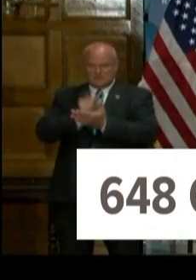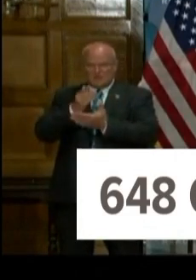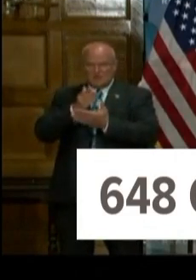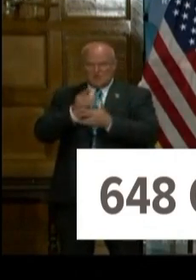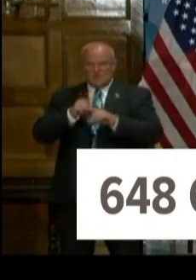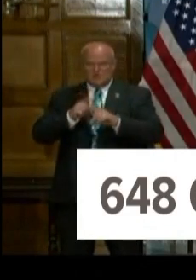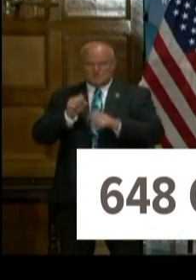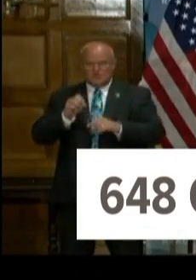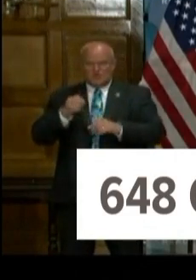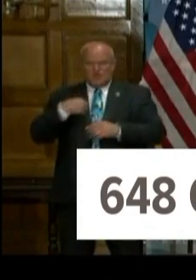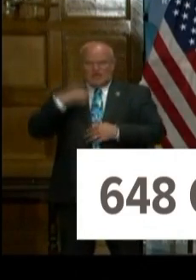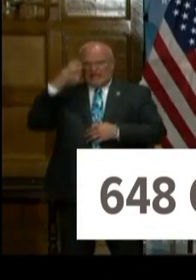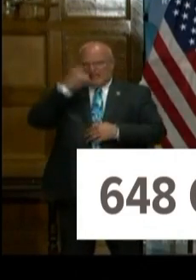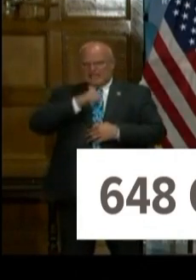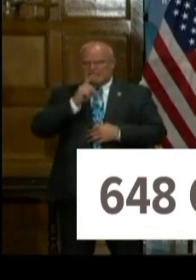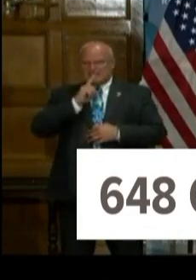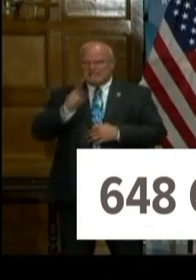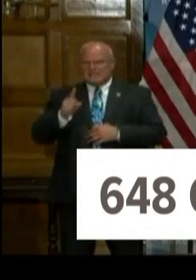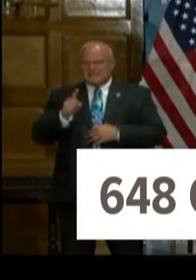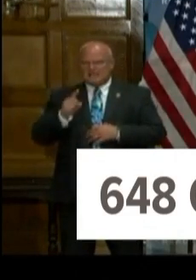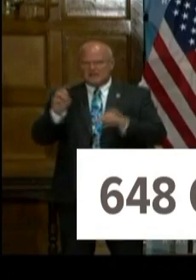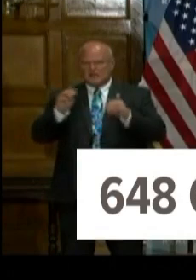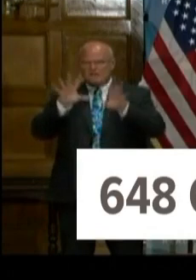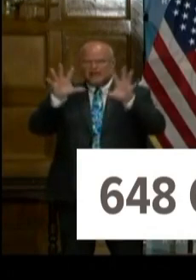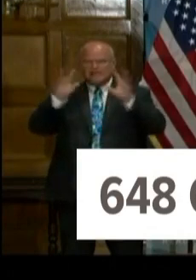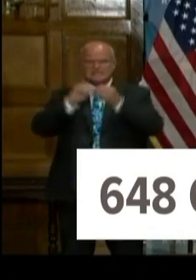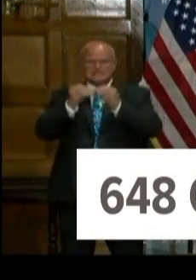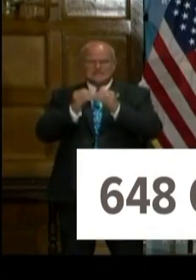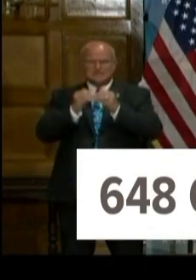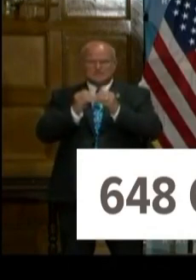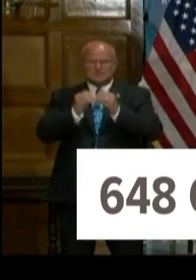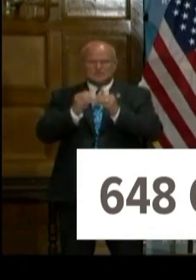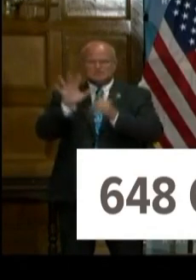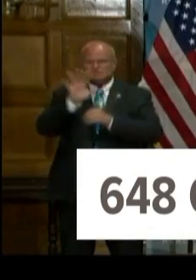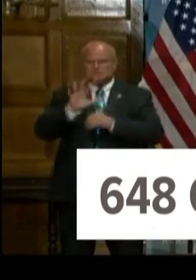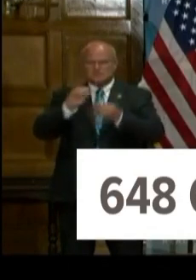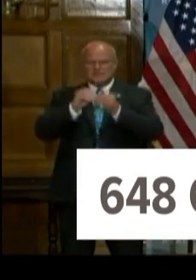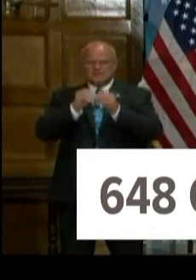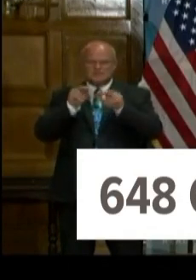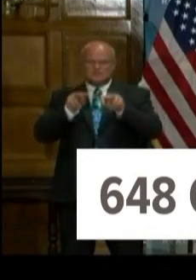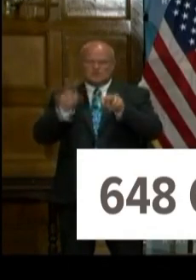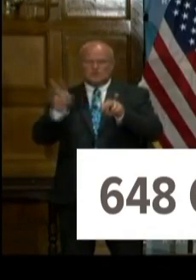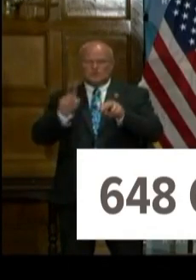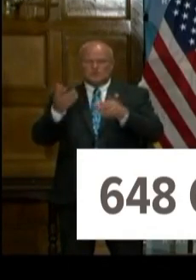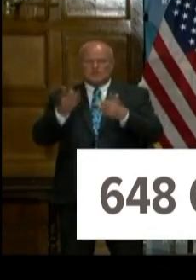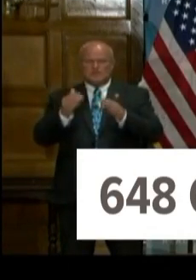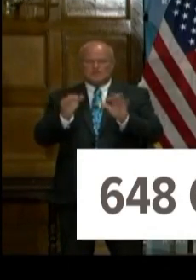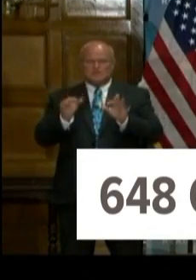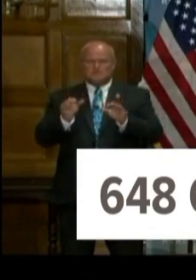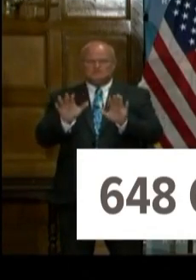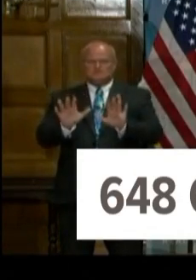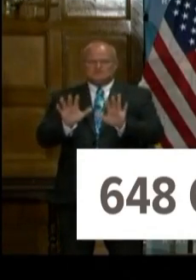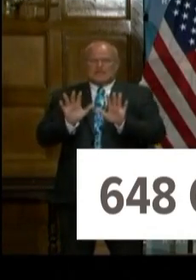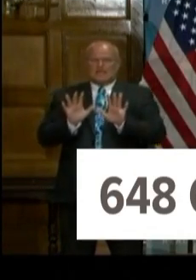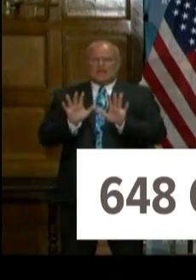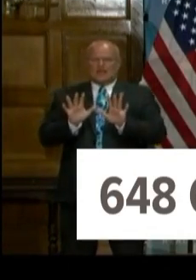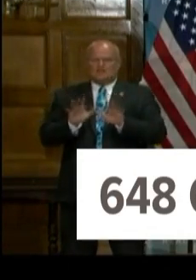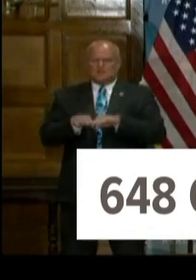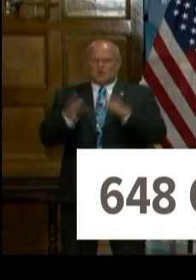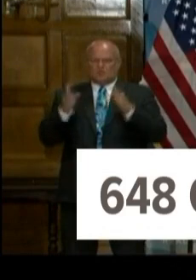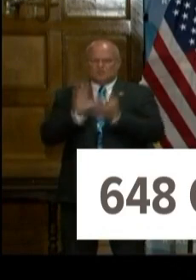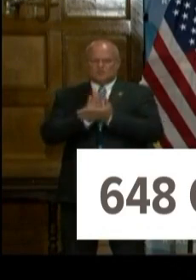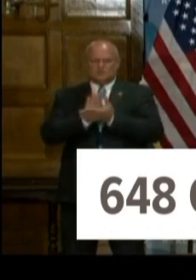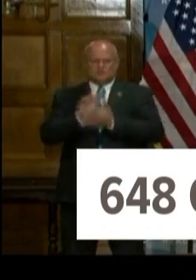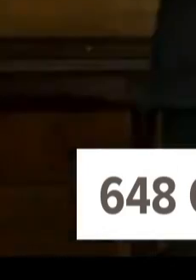So I guess, is there sort of a magic number or just sort of a ballpark number that you look at to where maybe you would back off of reopening